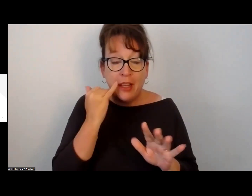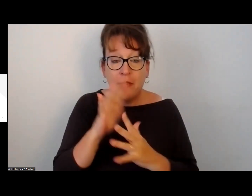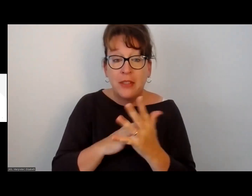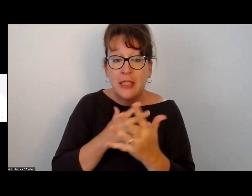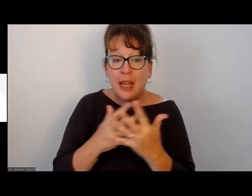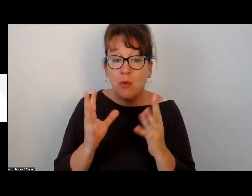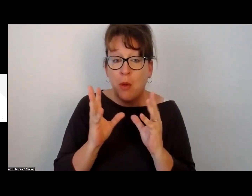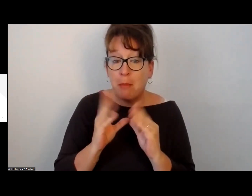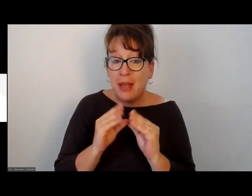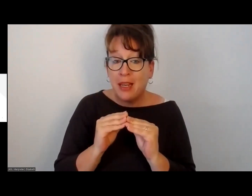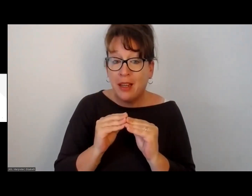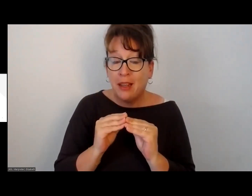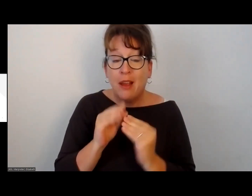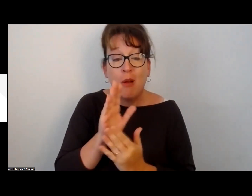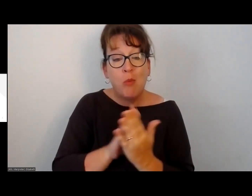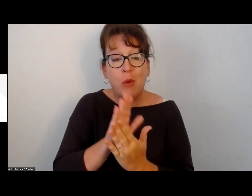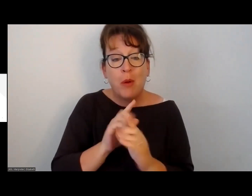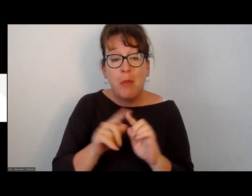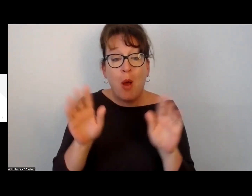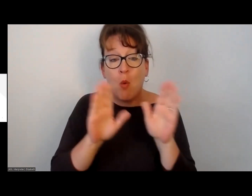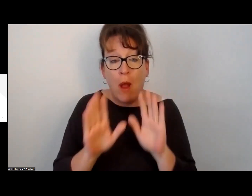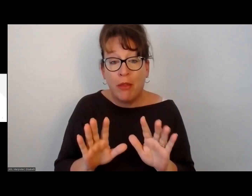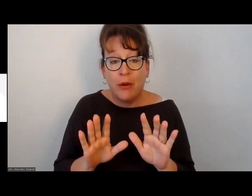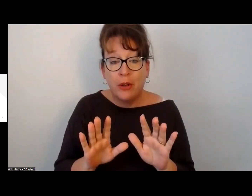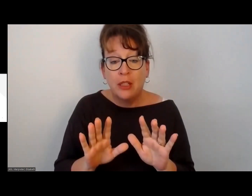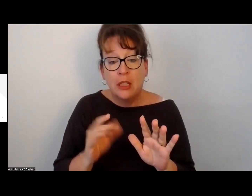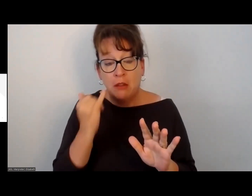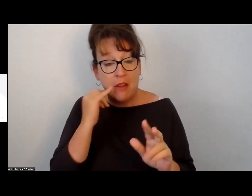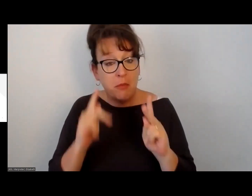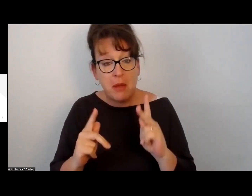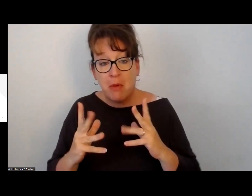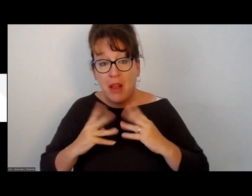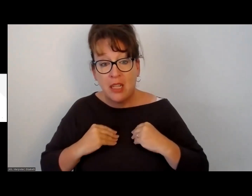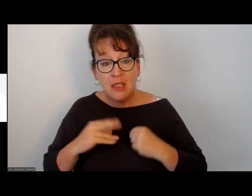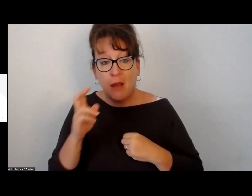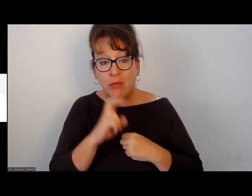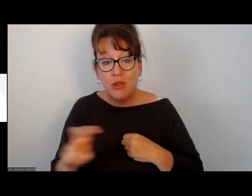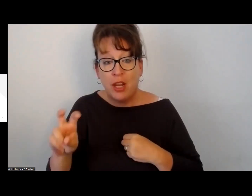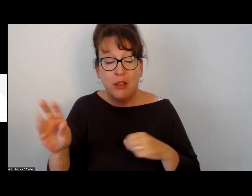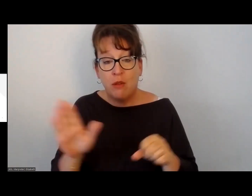hybrid, folks are okay just going fully virtual, right?